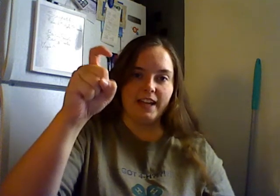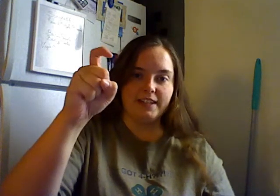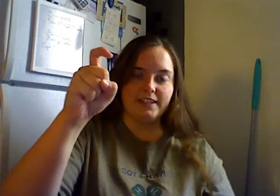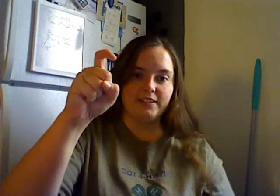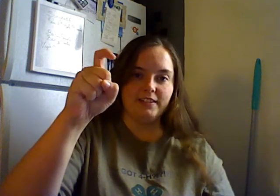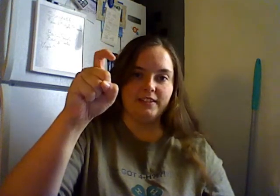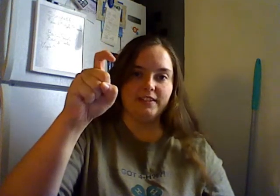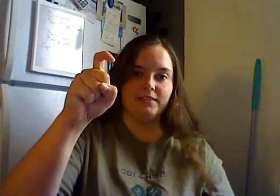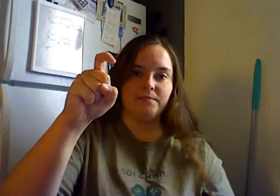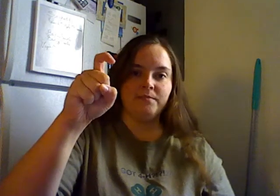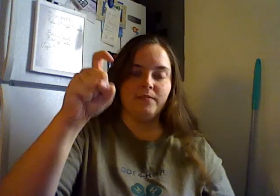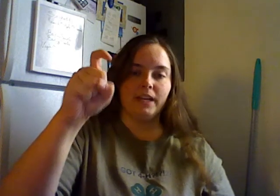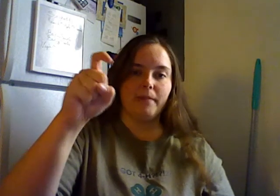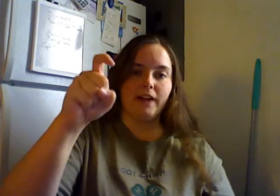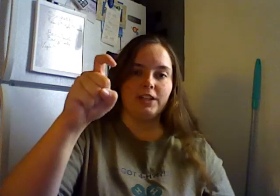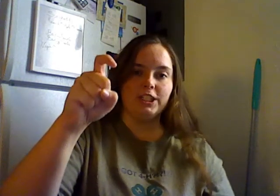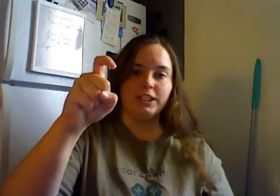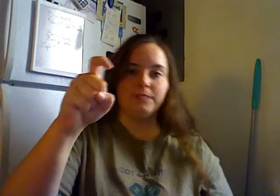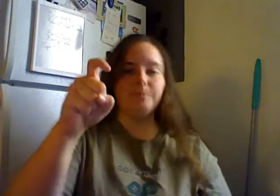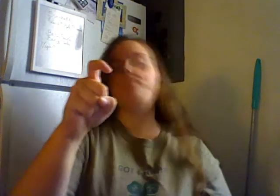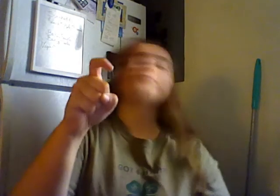X, like a pirate hook.